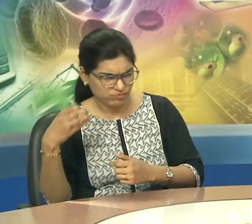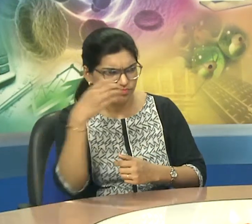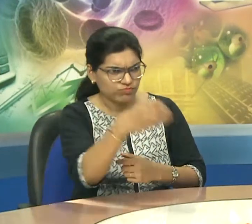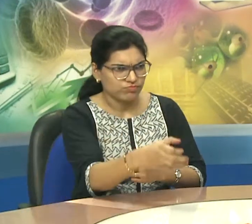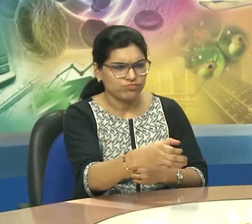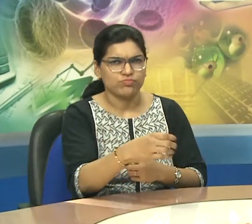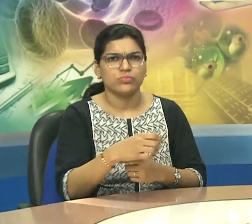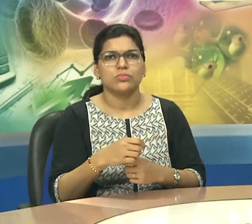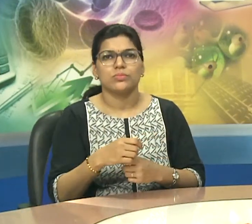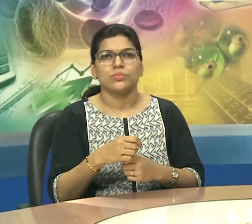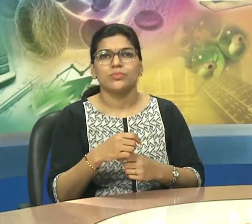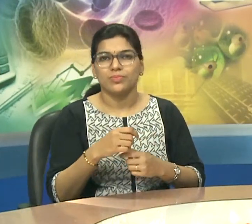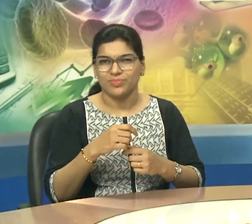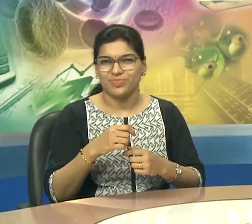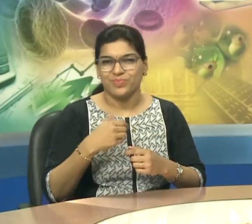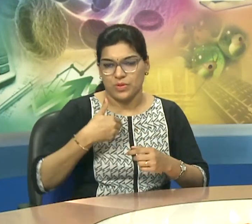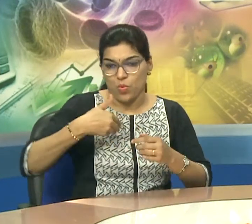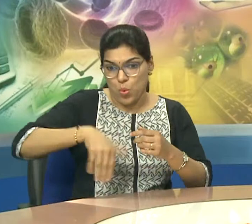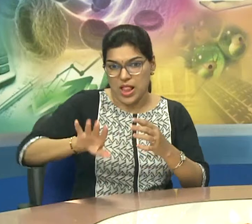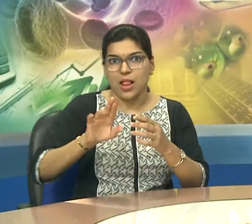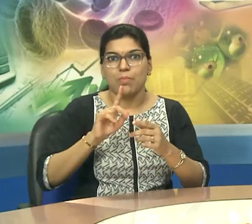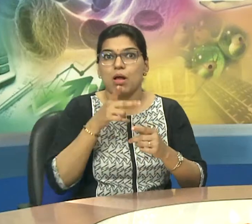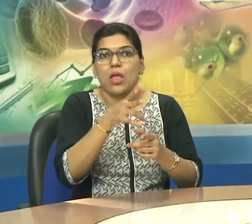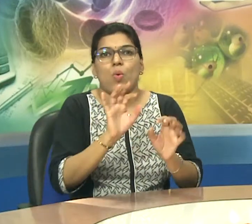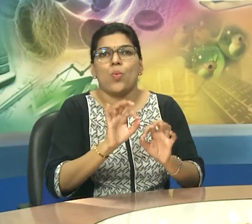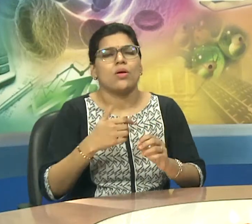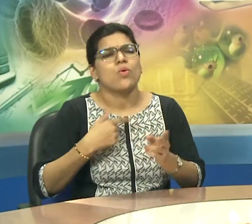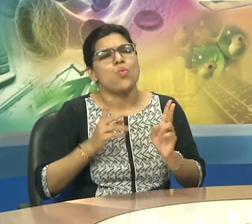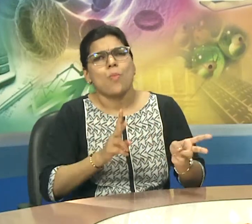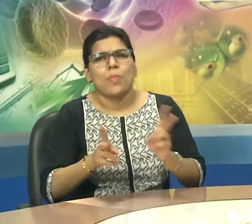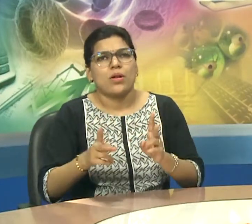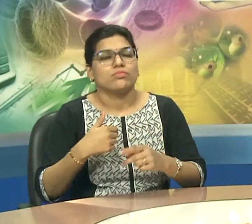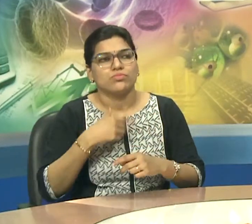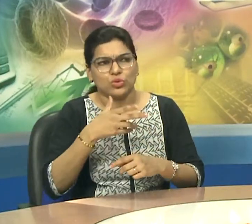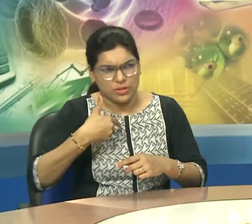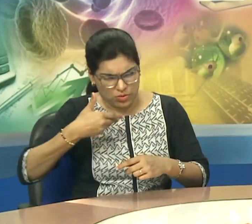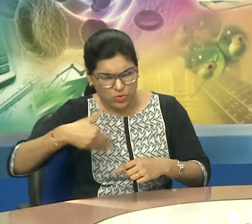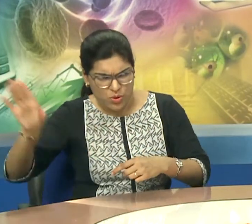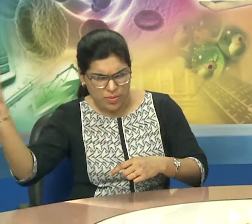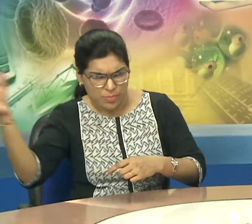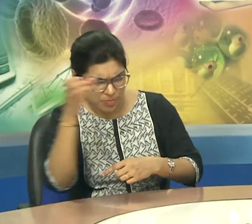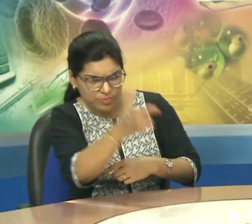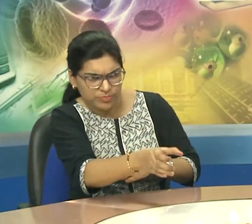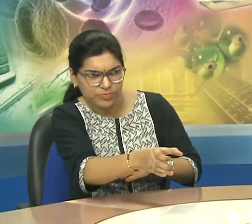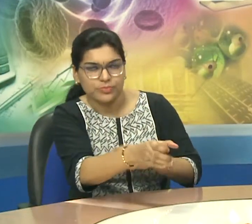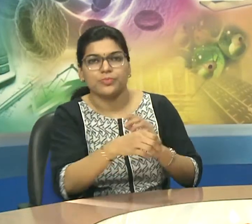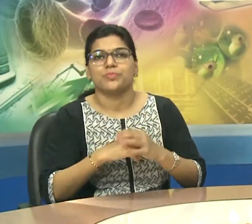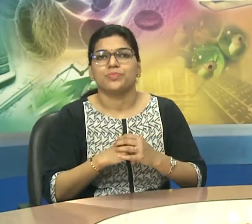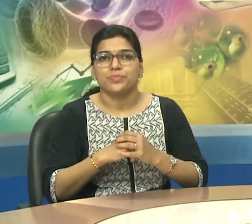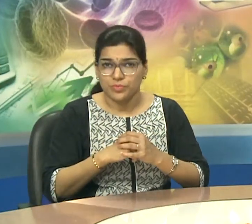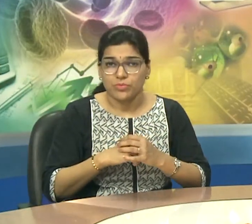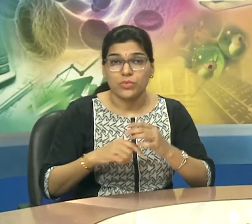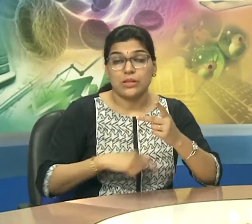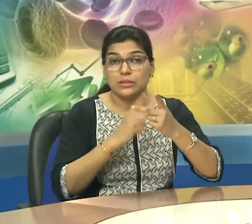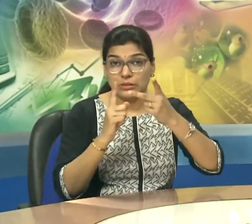says, shall I bring a glass of water for you? It is not saying that I will bring, it is a question.